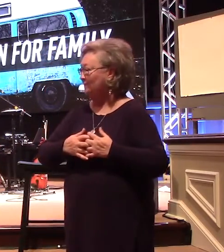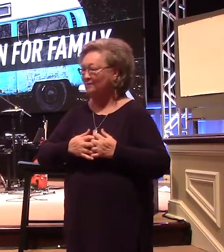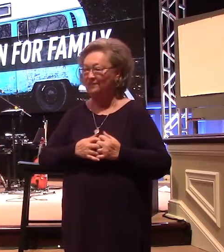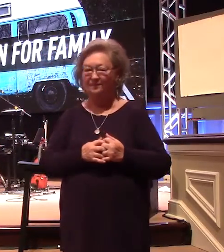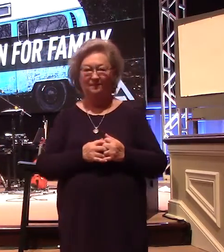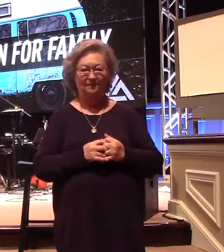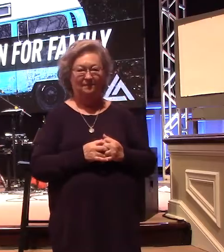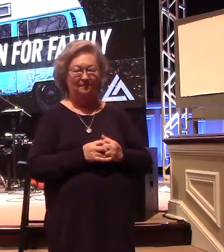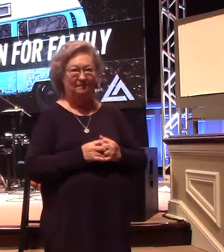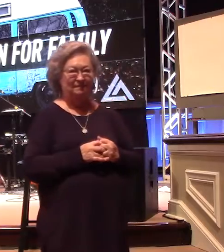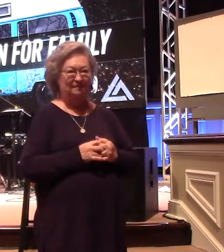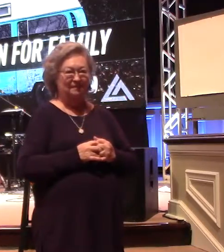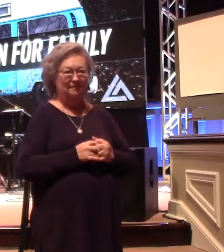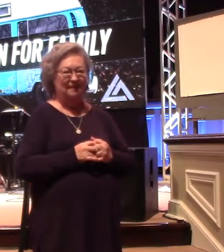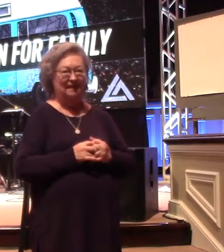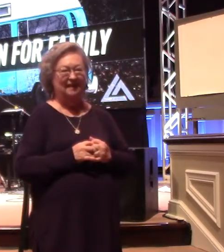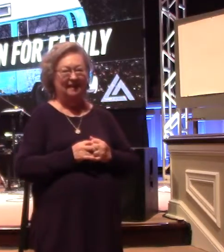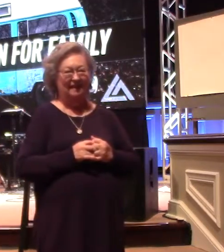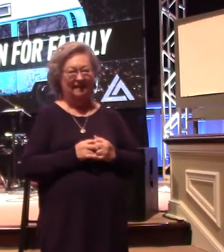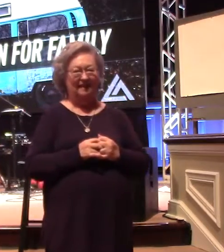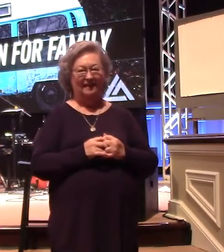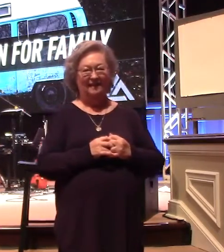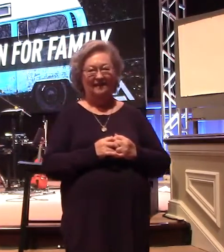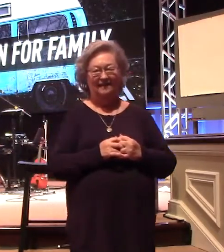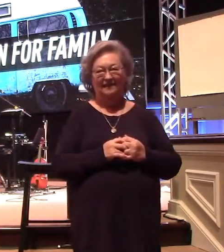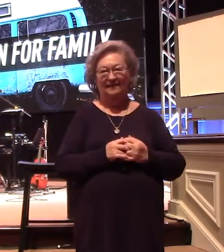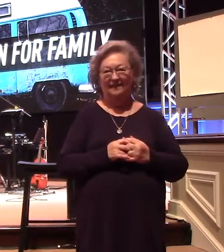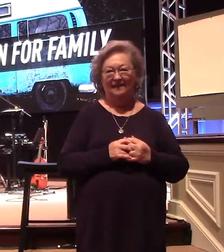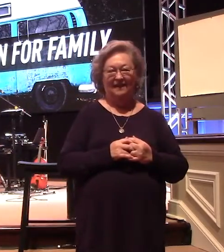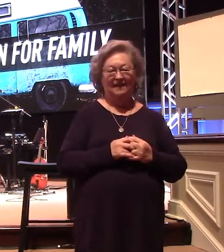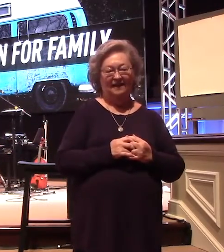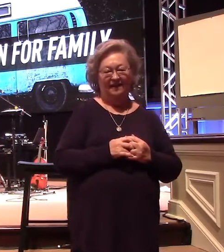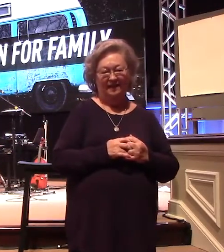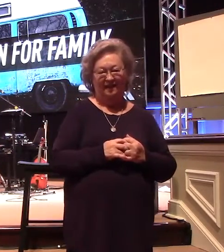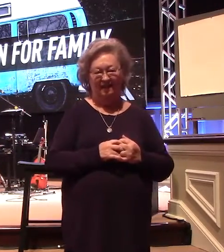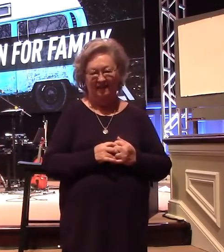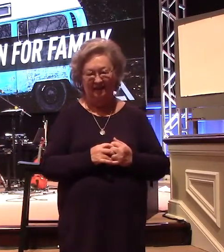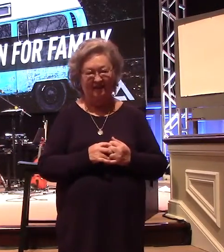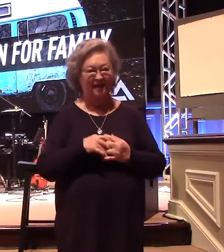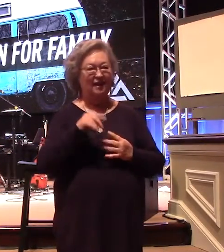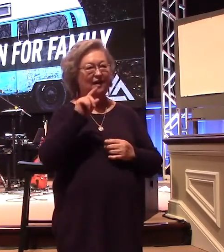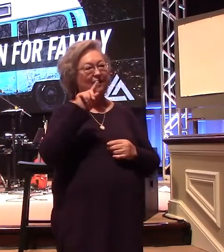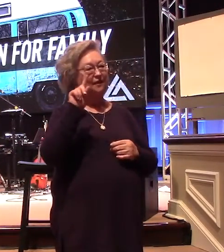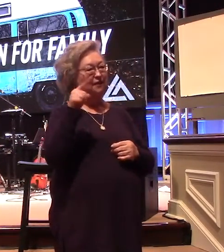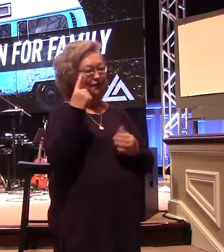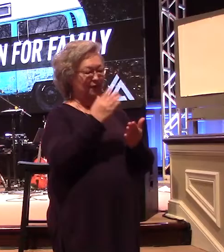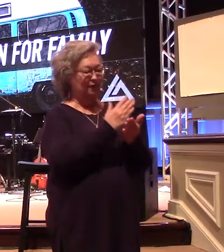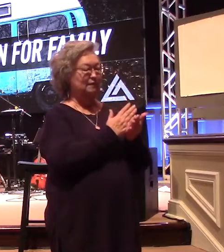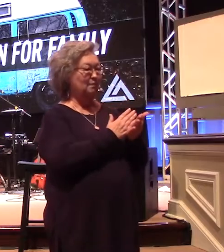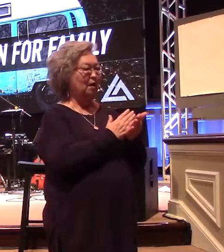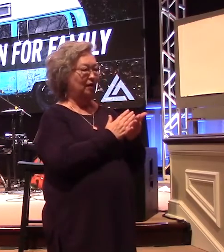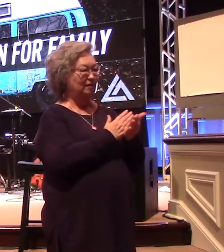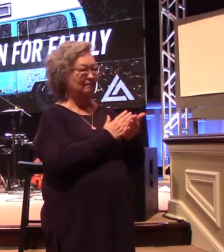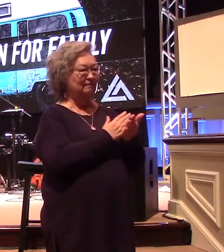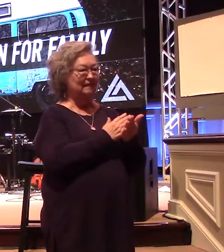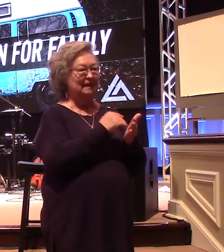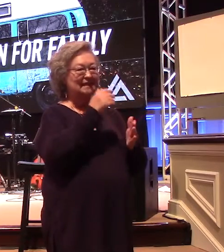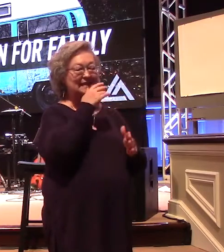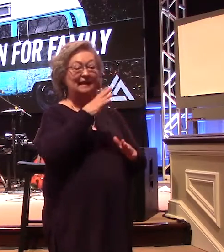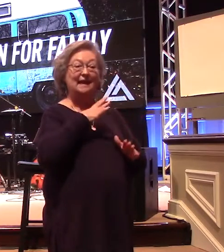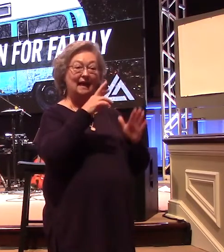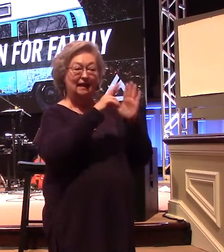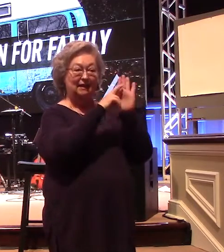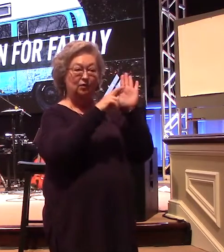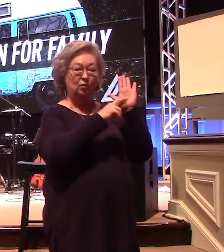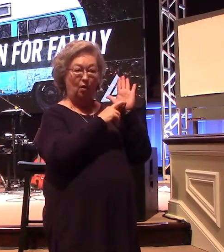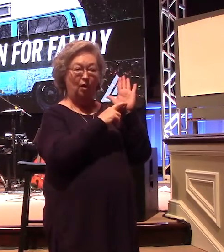In absent presence. Yeah, way to go. Okay, so the first part of this is to ladies. Ladies, what's your role in this? And it's